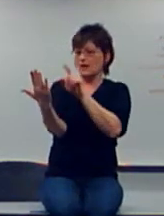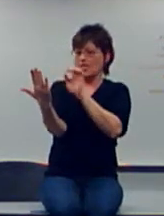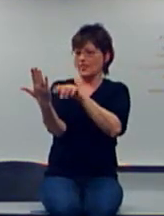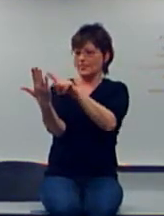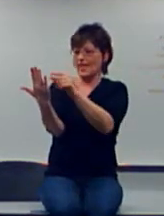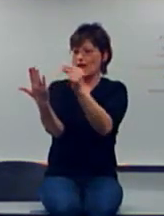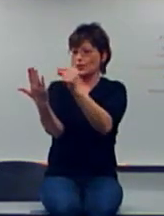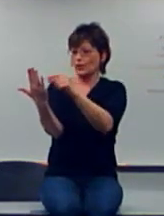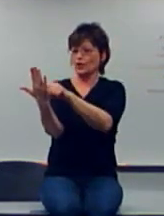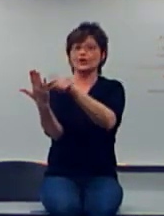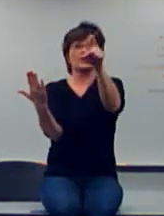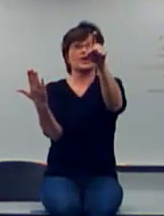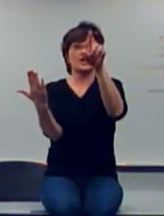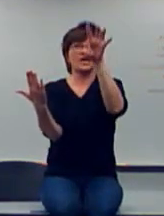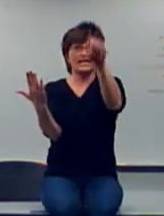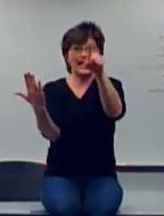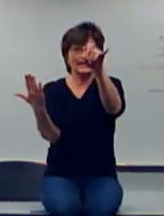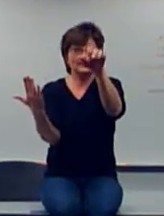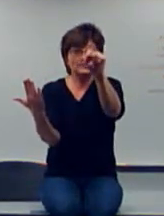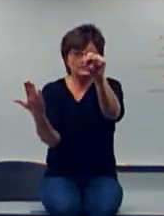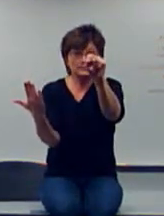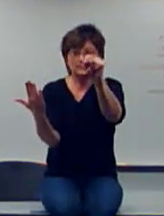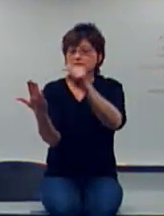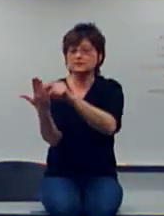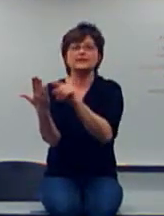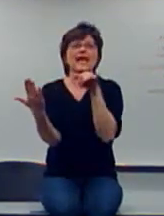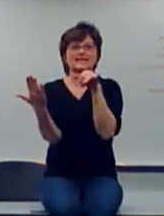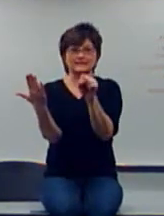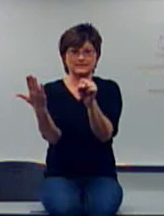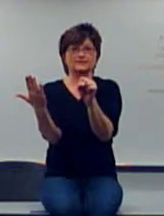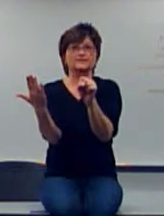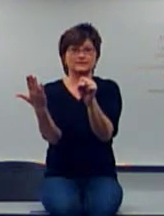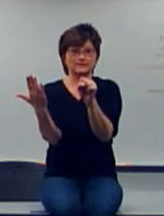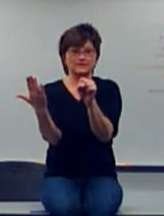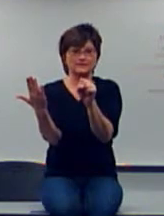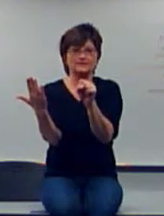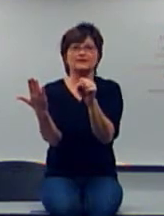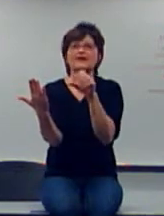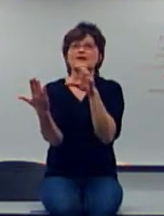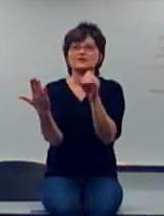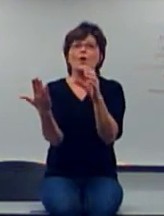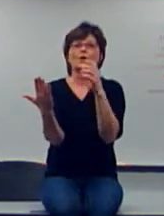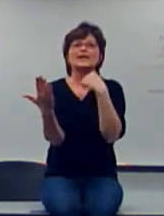analyzes the interpretation, they would say, "Oh, did you get that word? Did you get that word?"